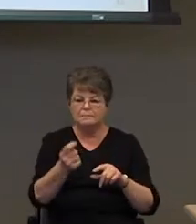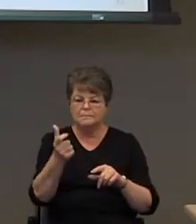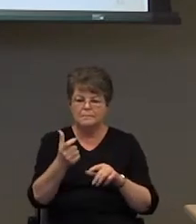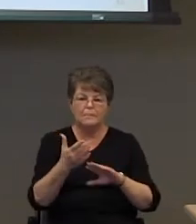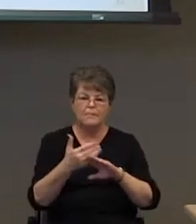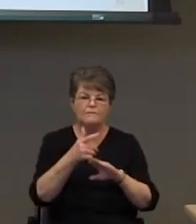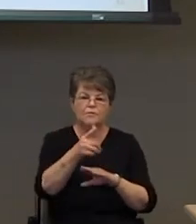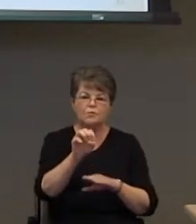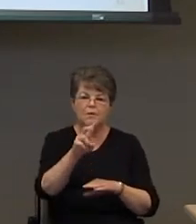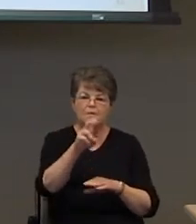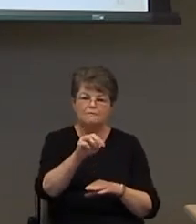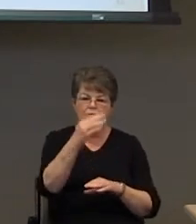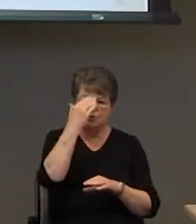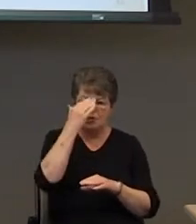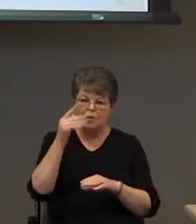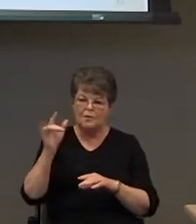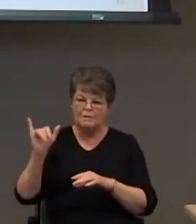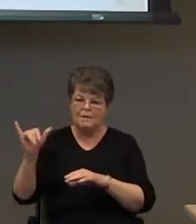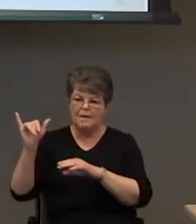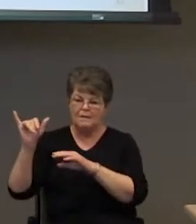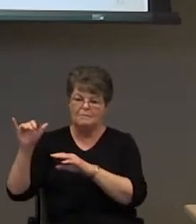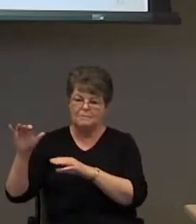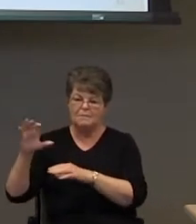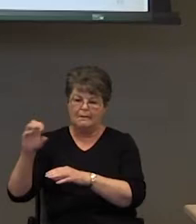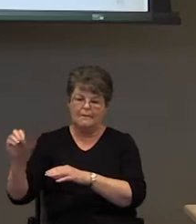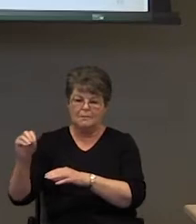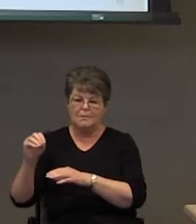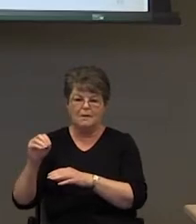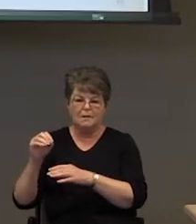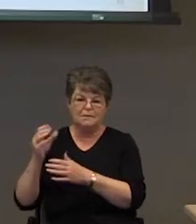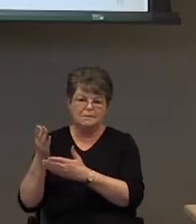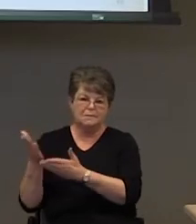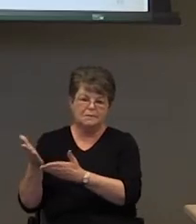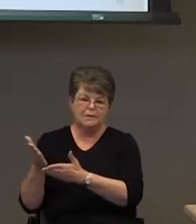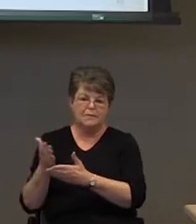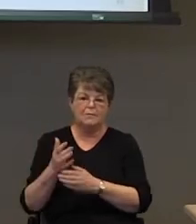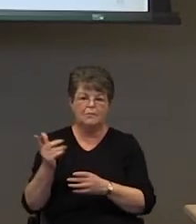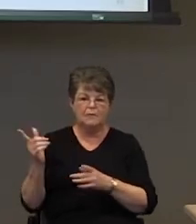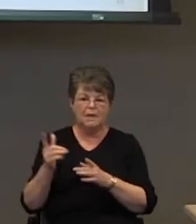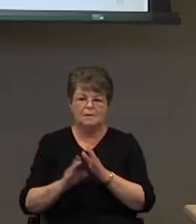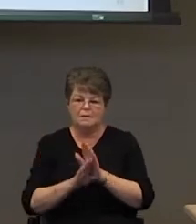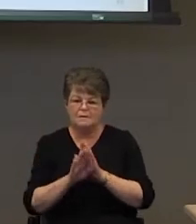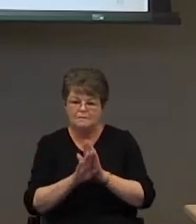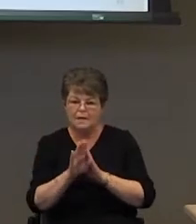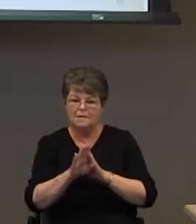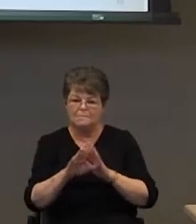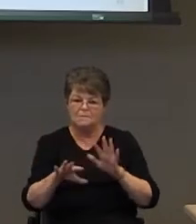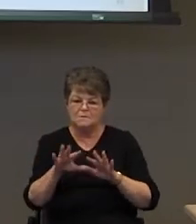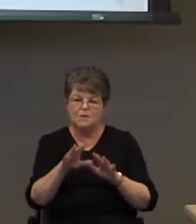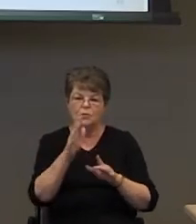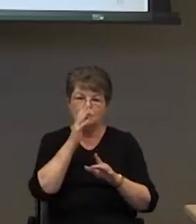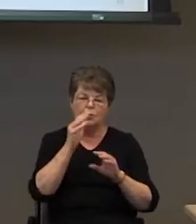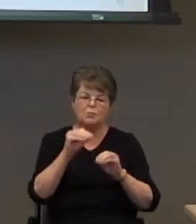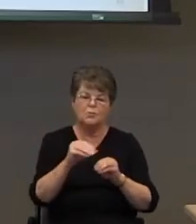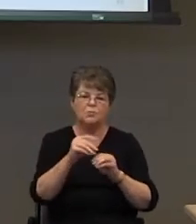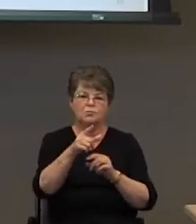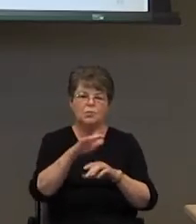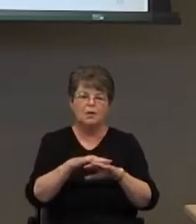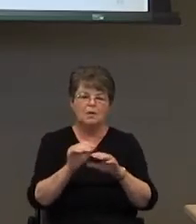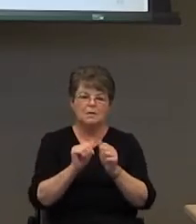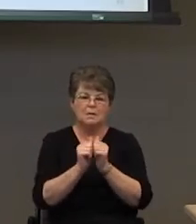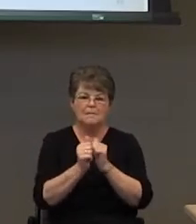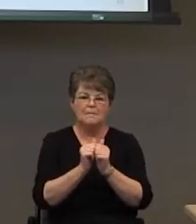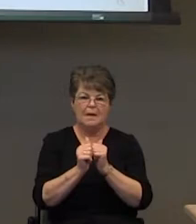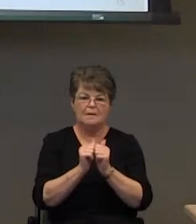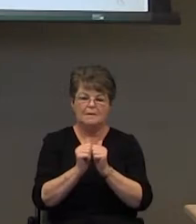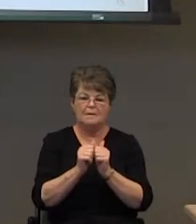exist. And having the information available to them as they're doing their research puts you in a competitive advantage position of knowing what's on the table for them